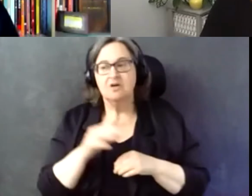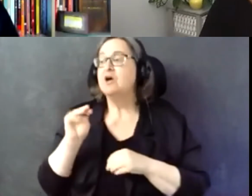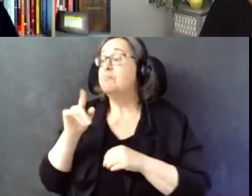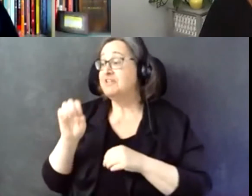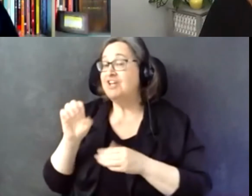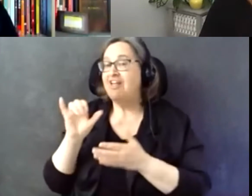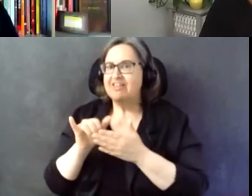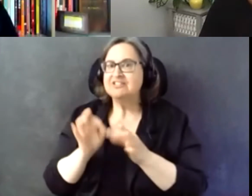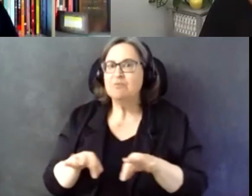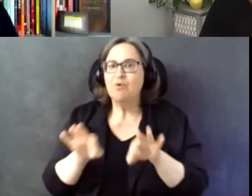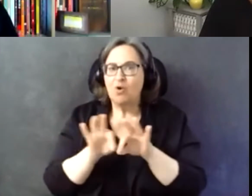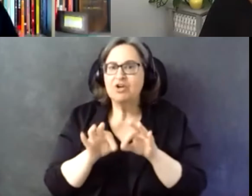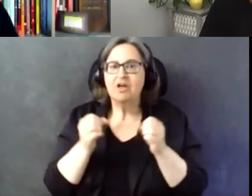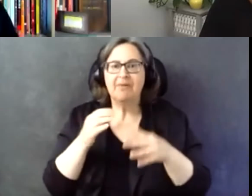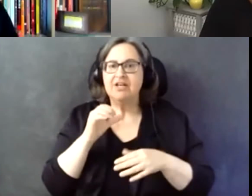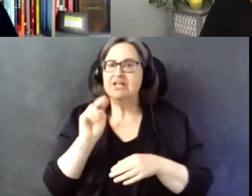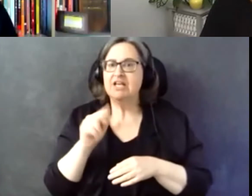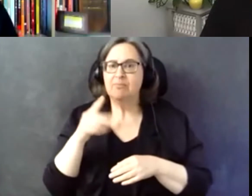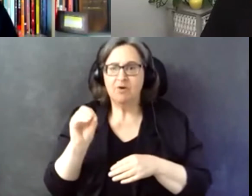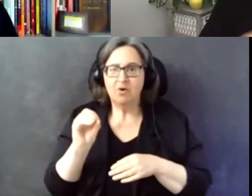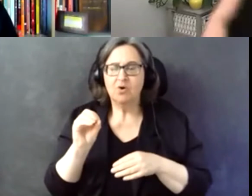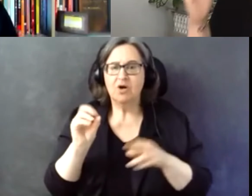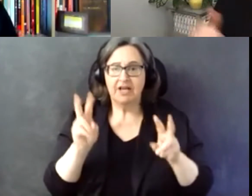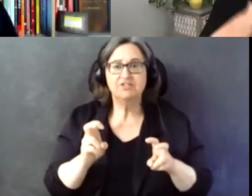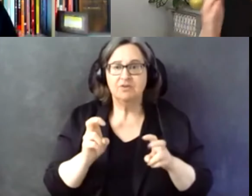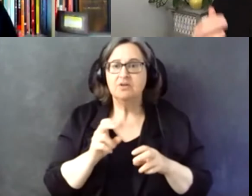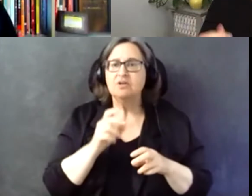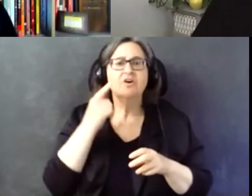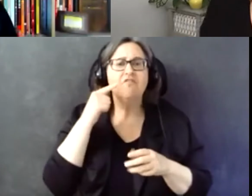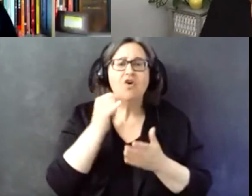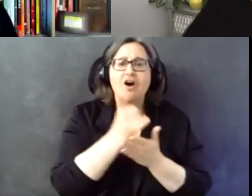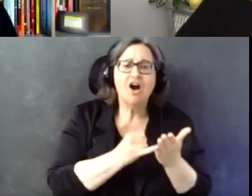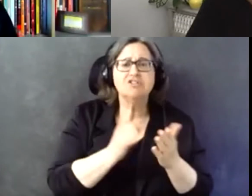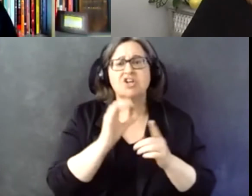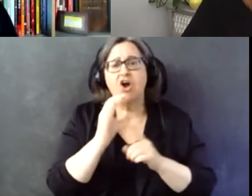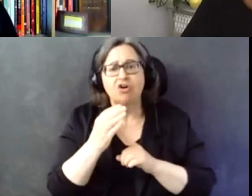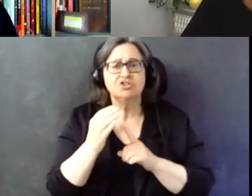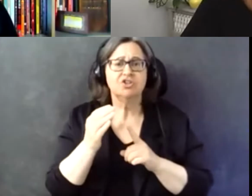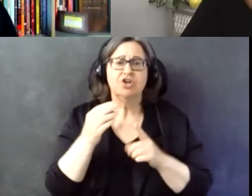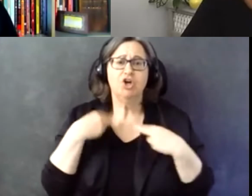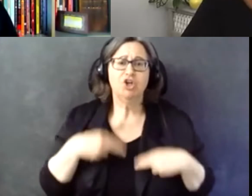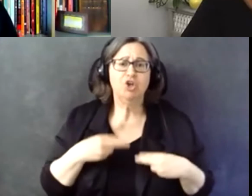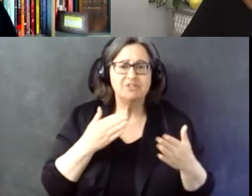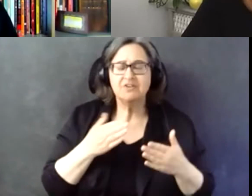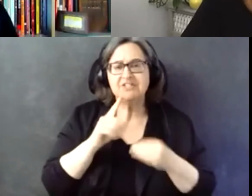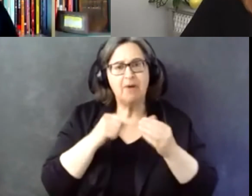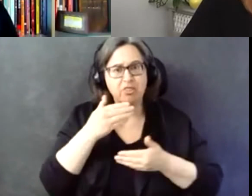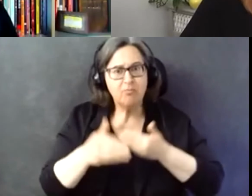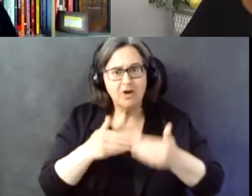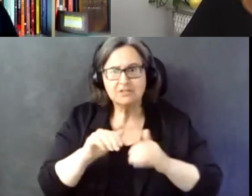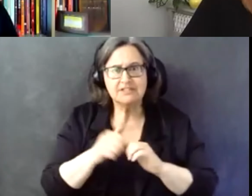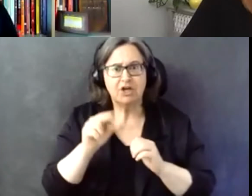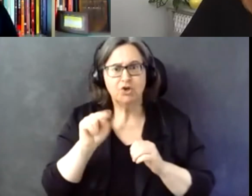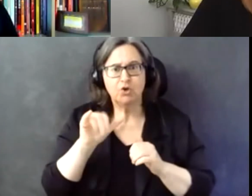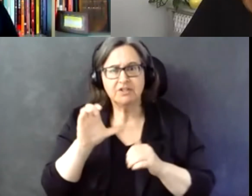important you know the a lot of the non-profit sector issues and this is for arts and cultures human services are about process right and how the city works um